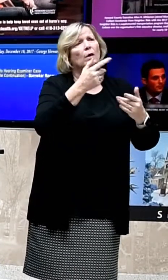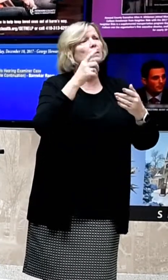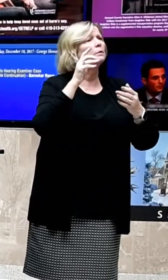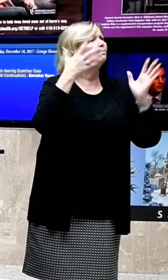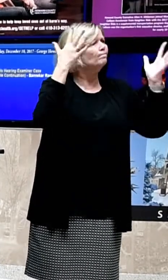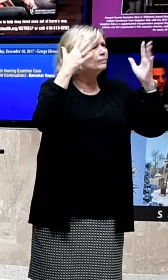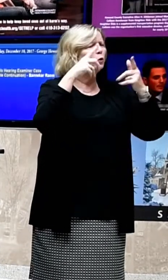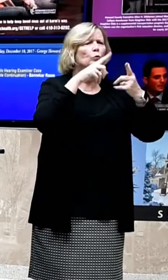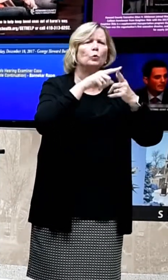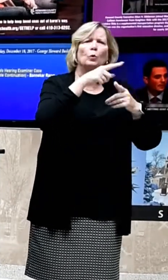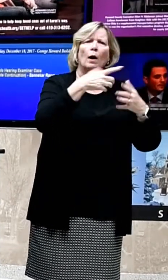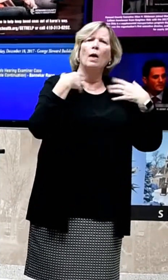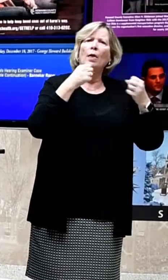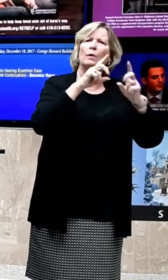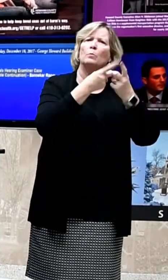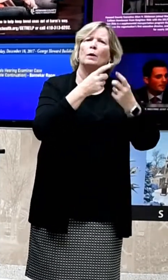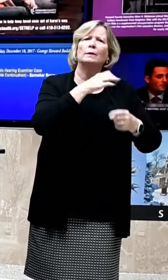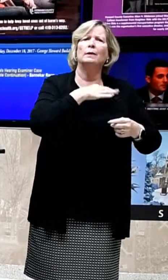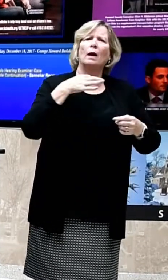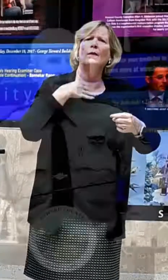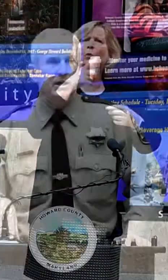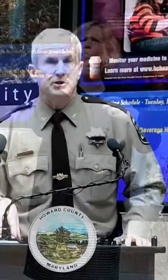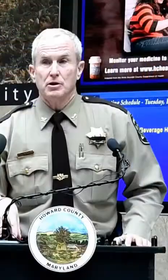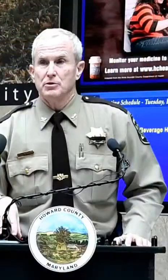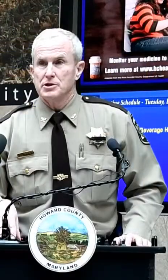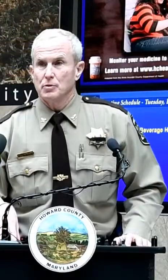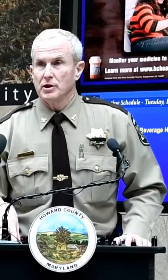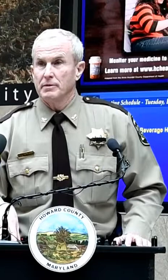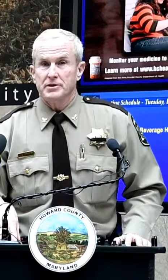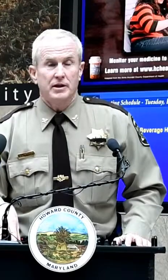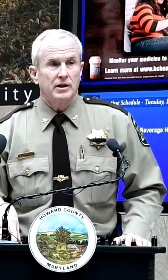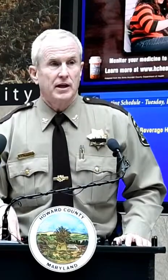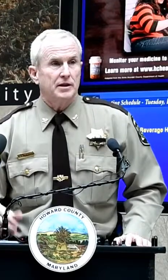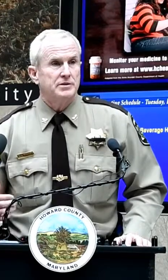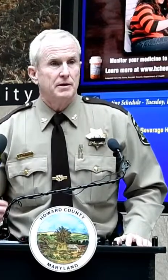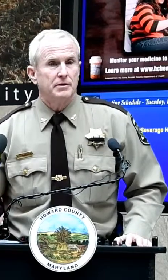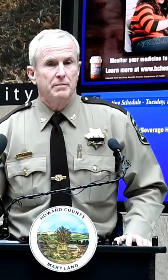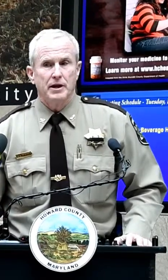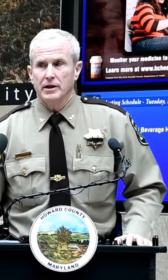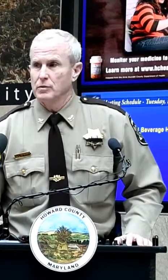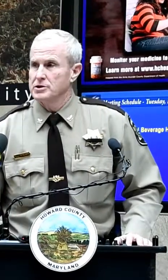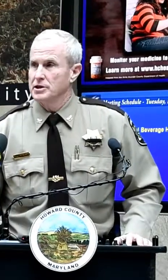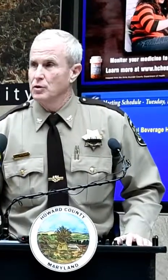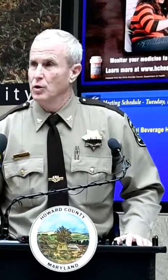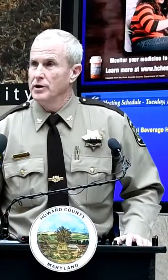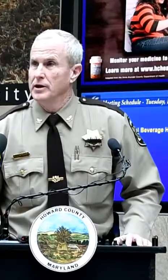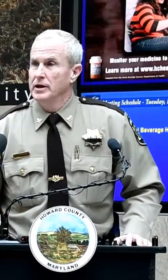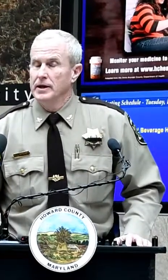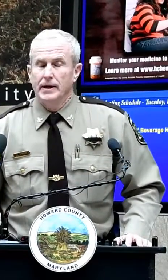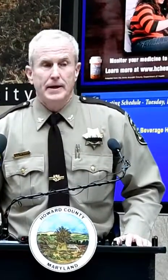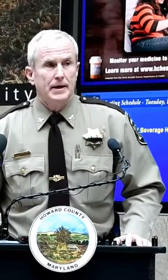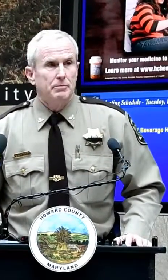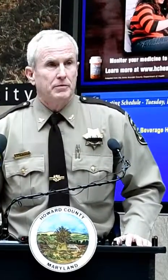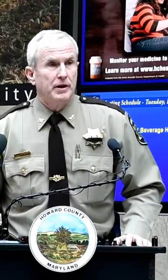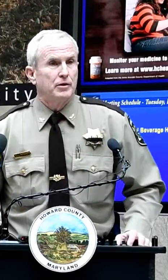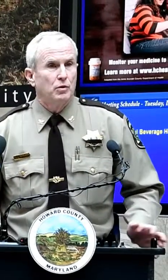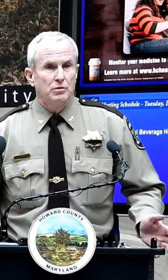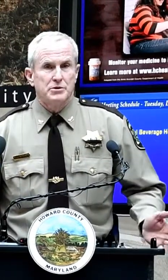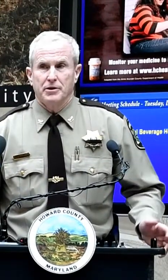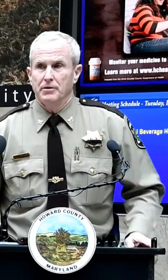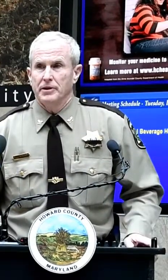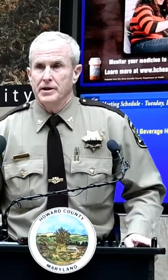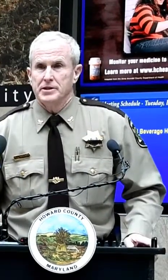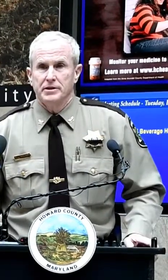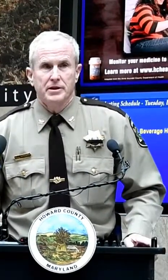Department staff who every day make amazing things happen. And so this morning about 10 o'clock, Deputy Manning was in court providing